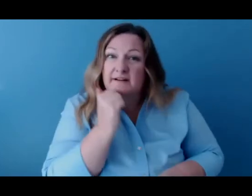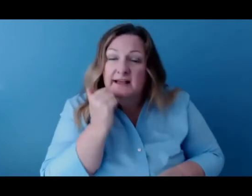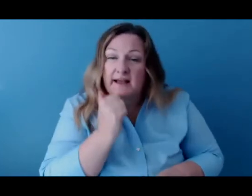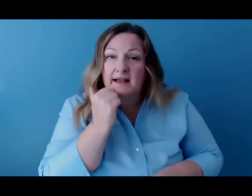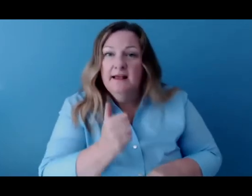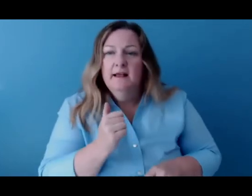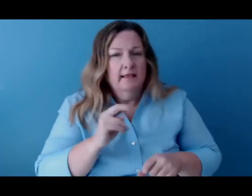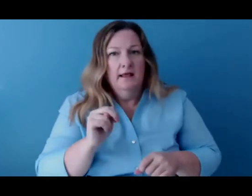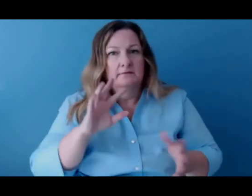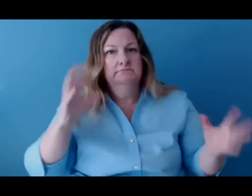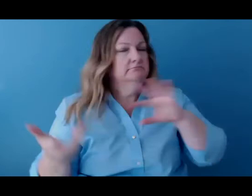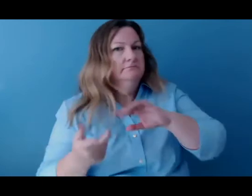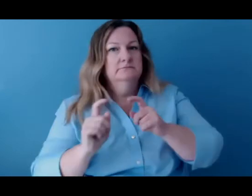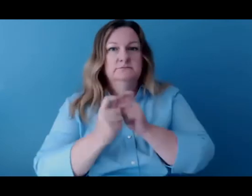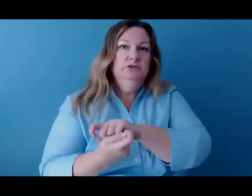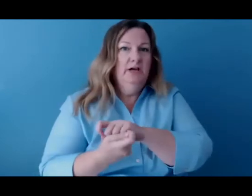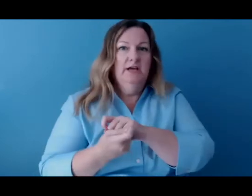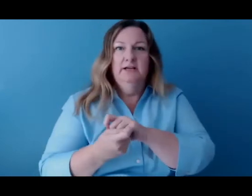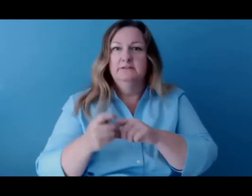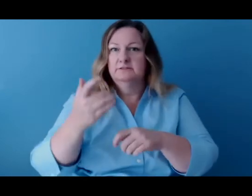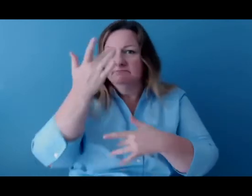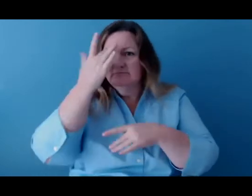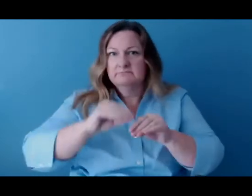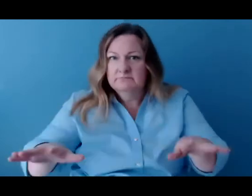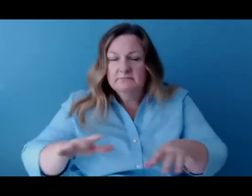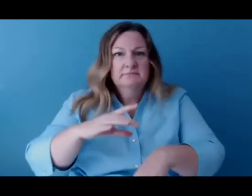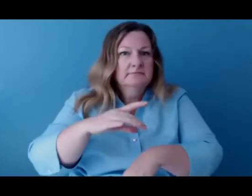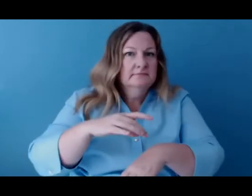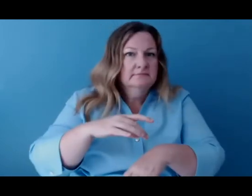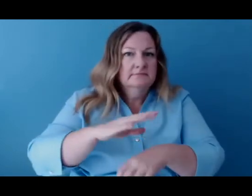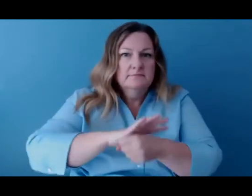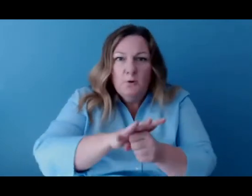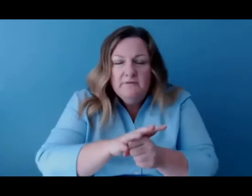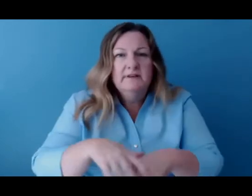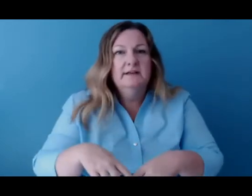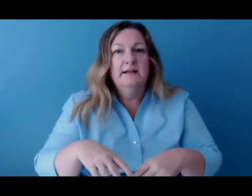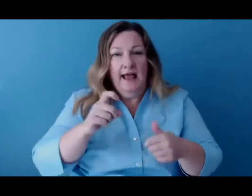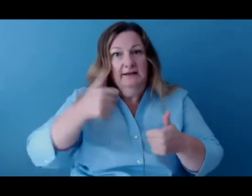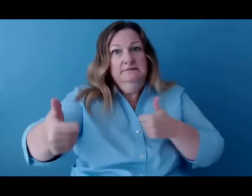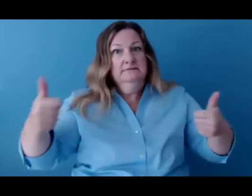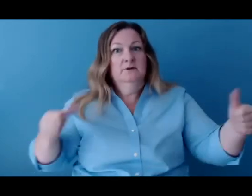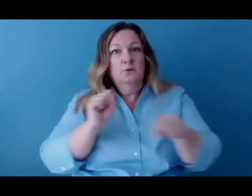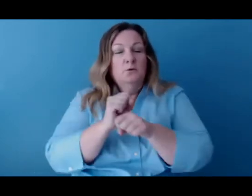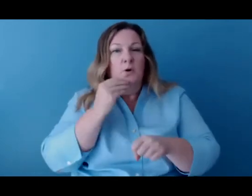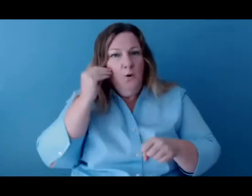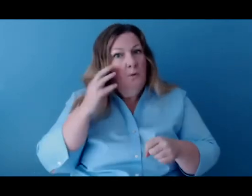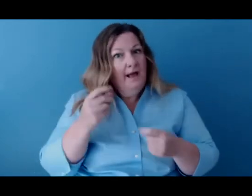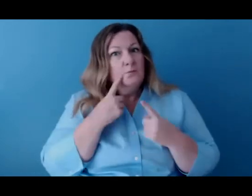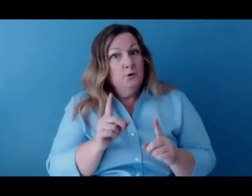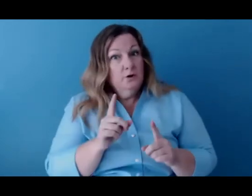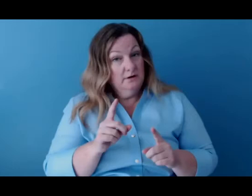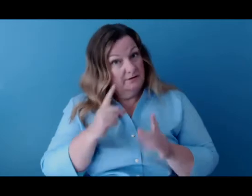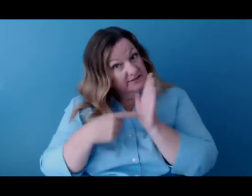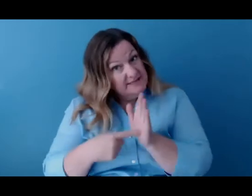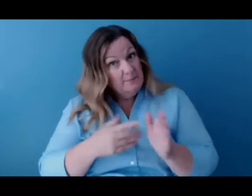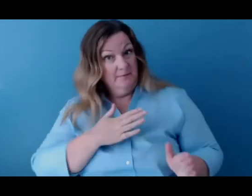then all of a sudden they were, you know, there was a displacement that took place, and we all had to go separate, and we were able to make it work. I know our company has